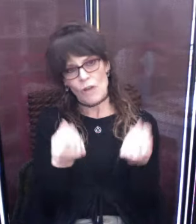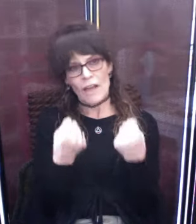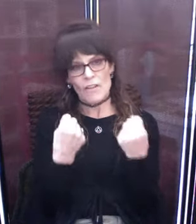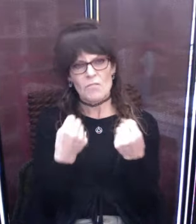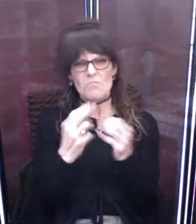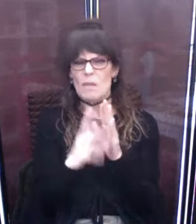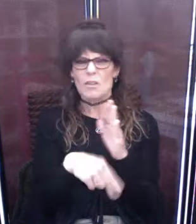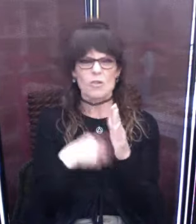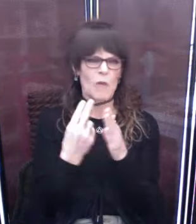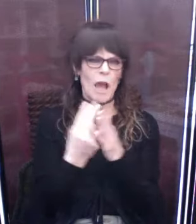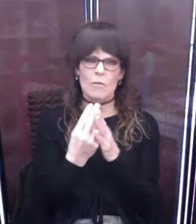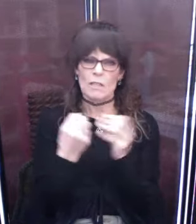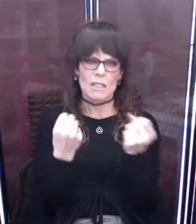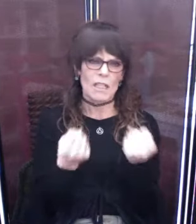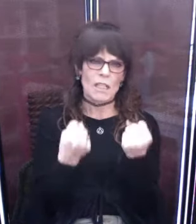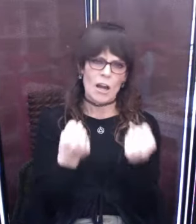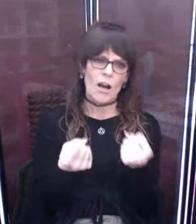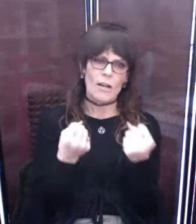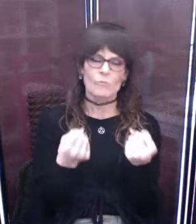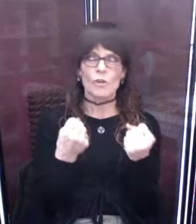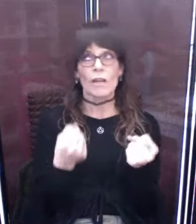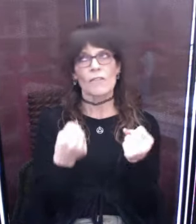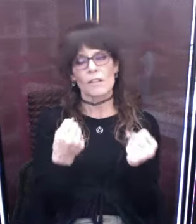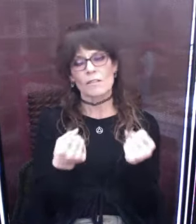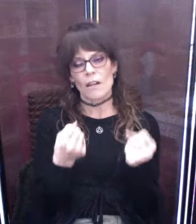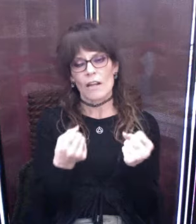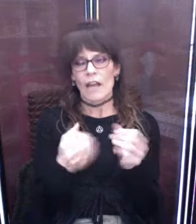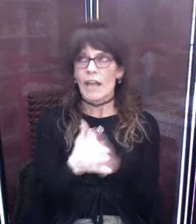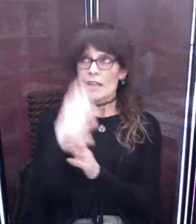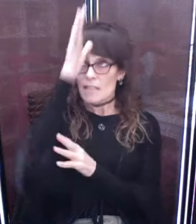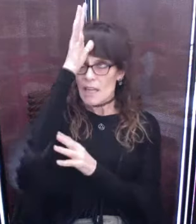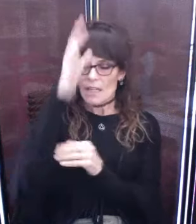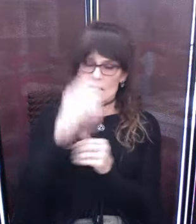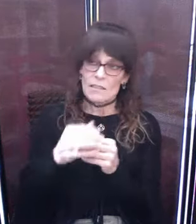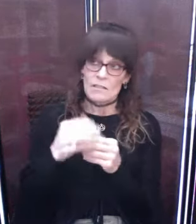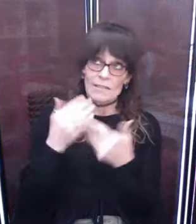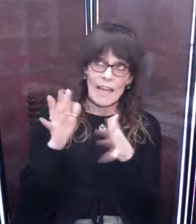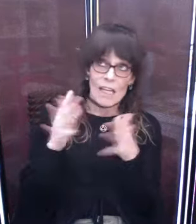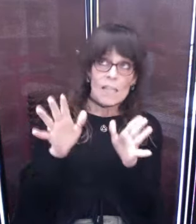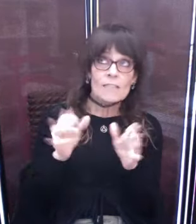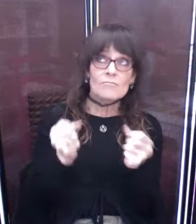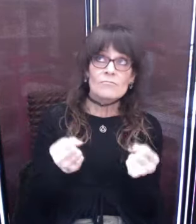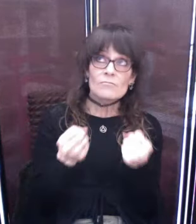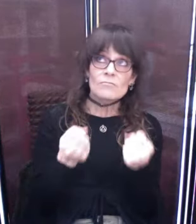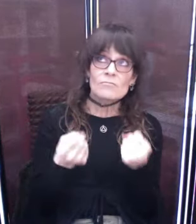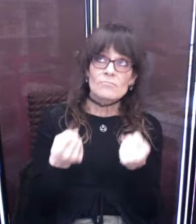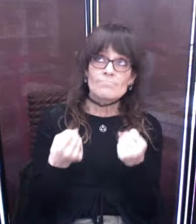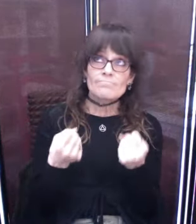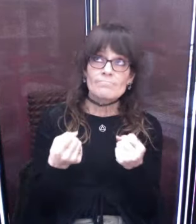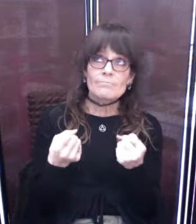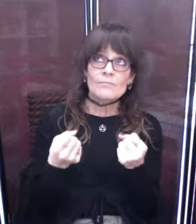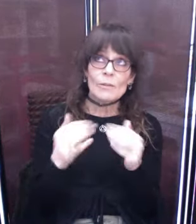the car driving along. And I asked my dad, is that it? Are we square? what